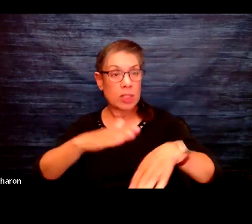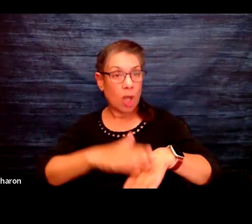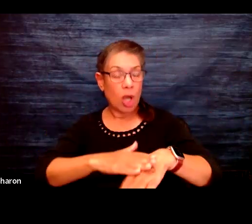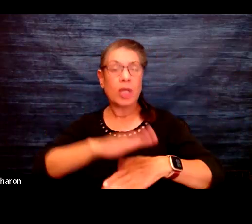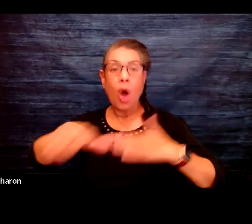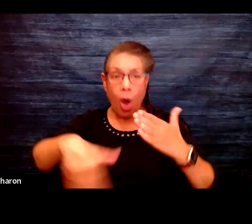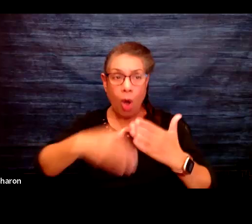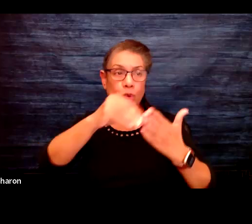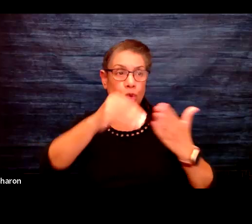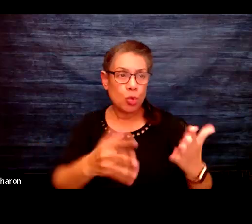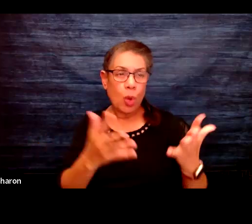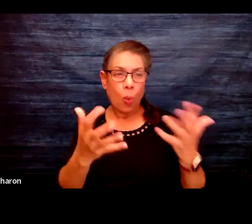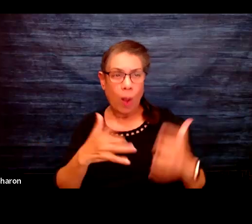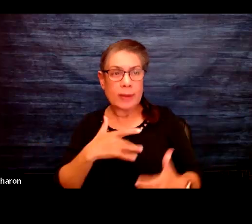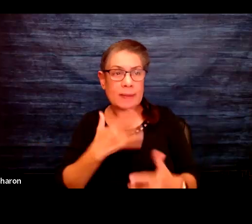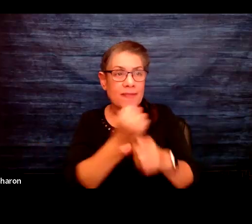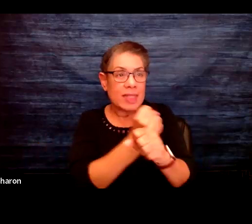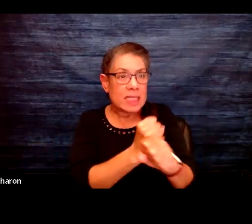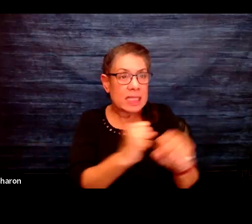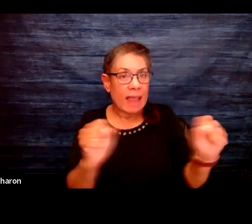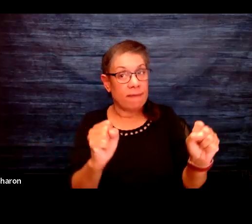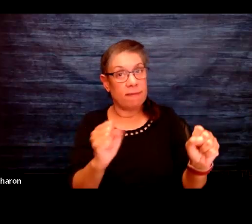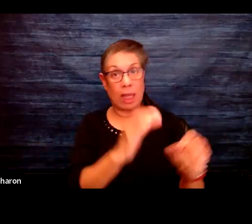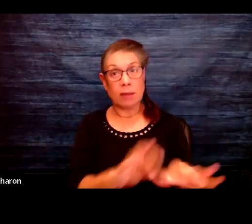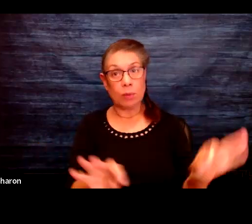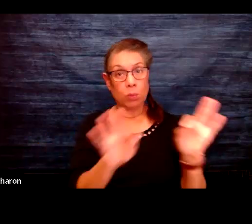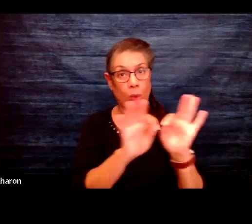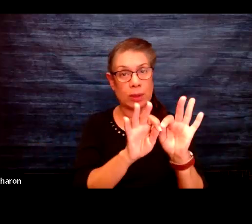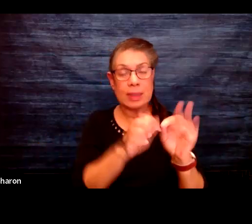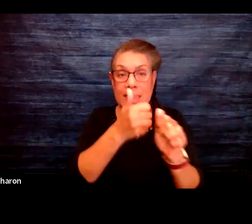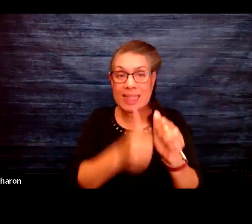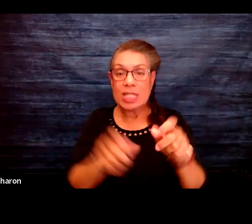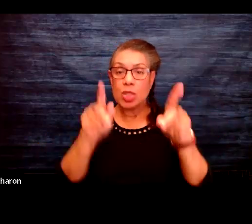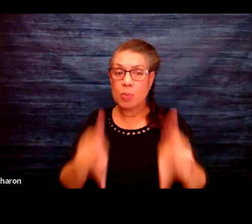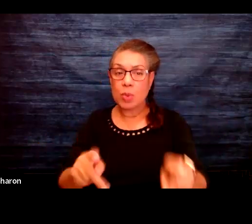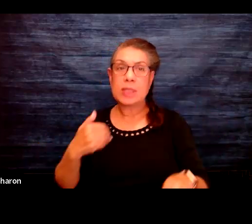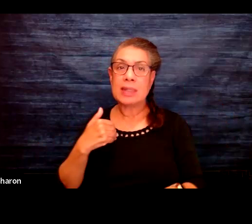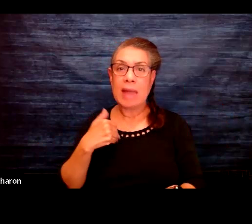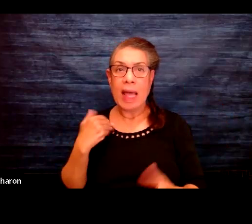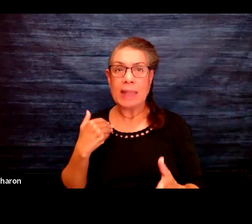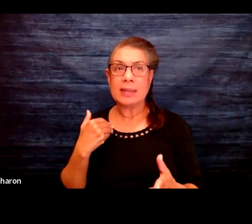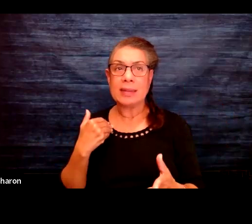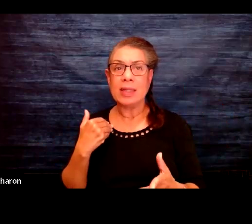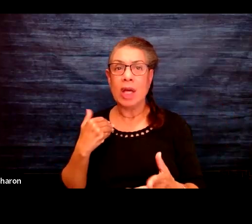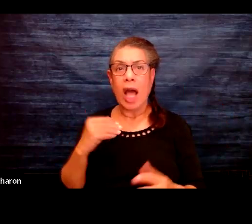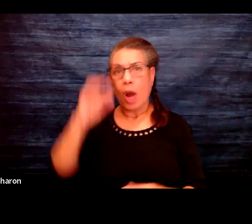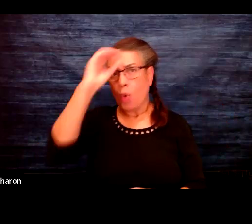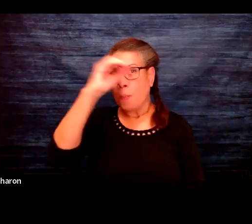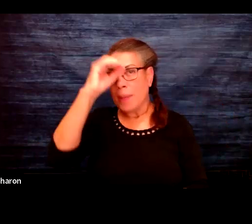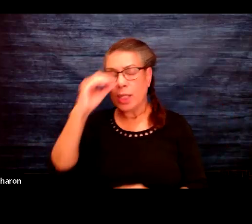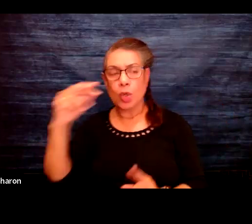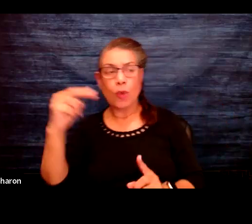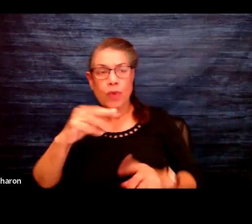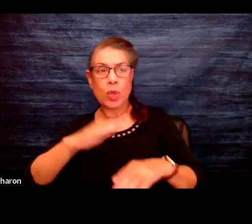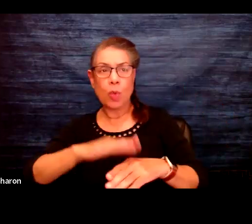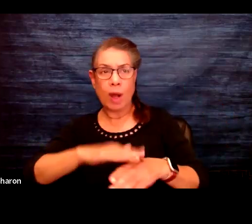of our students feel safe and supported. Each of us is holding the results of the election differently. Please